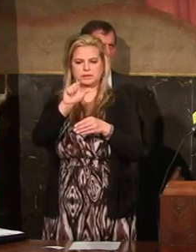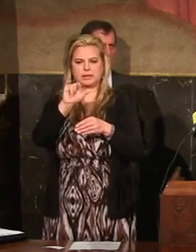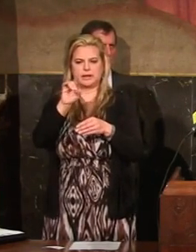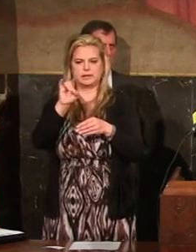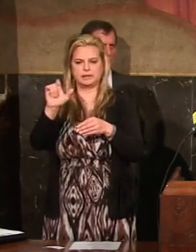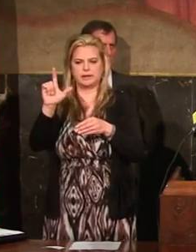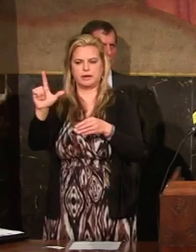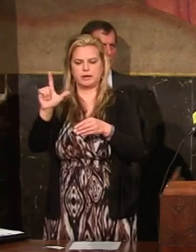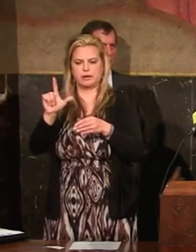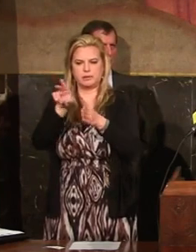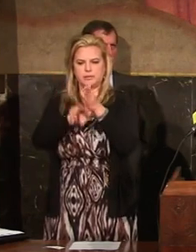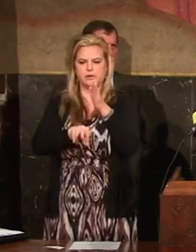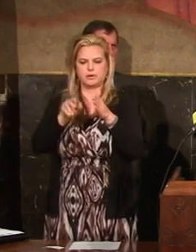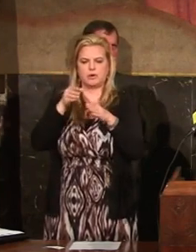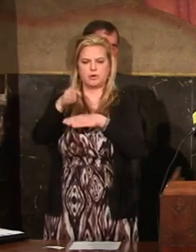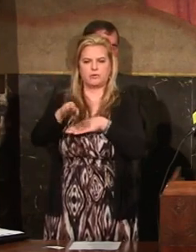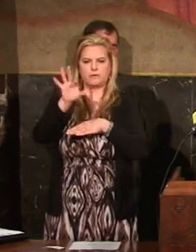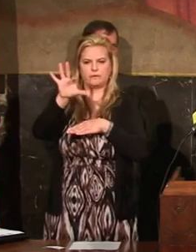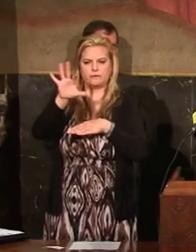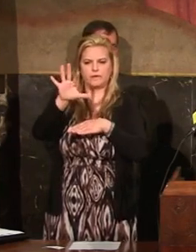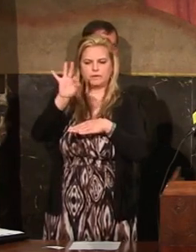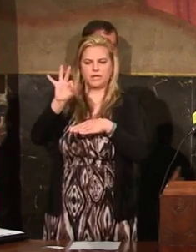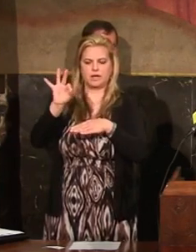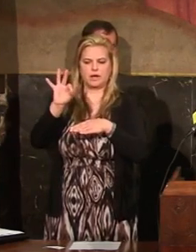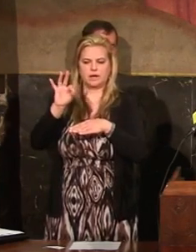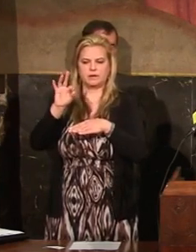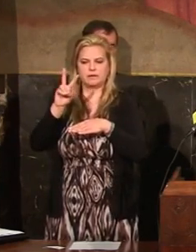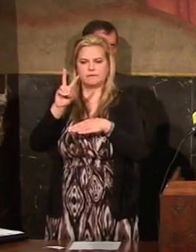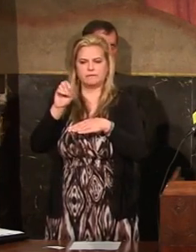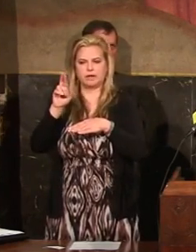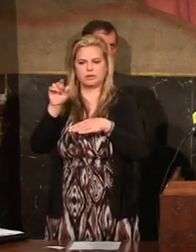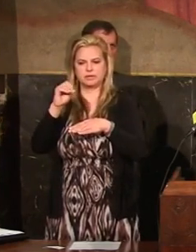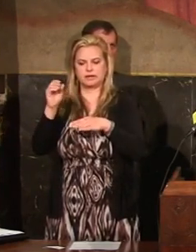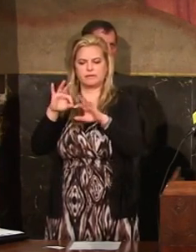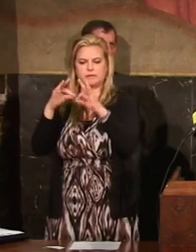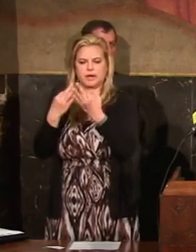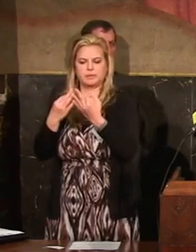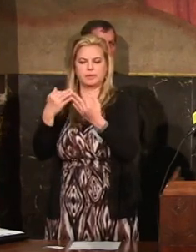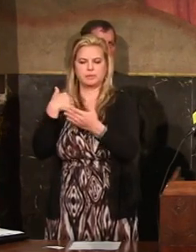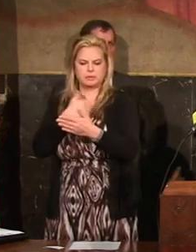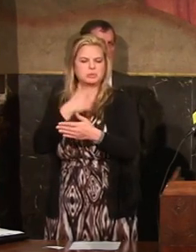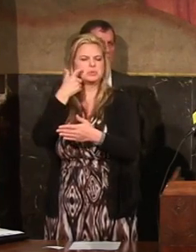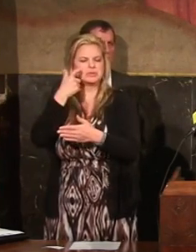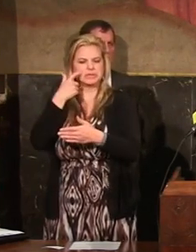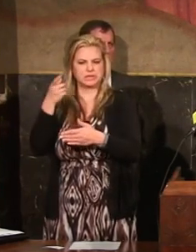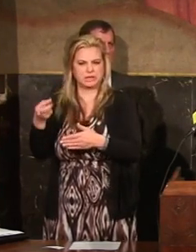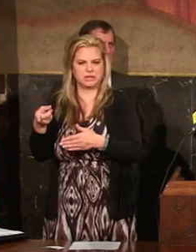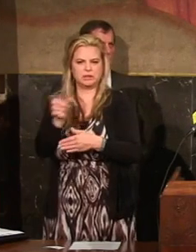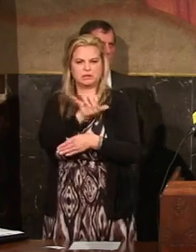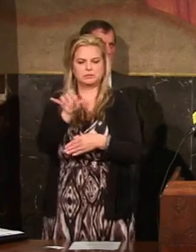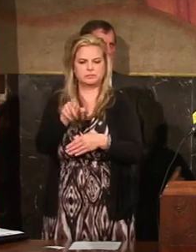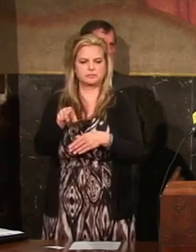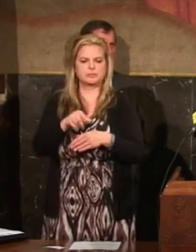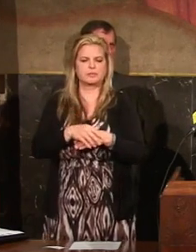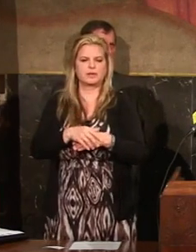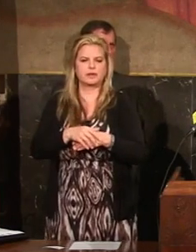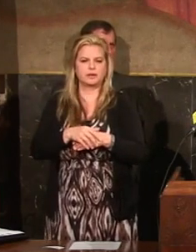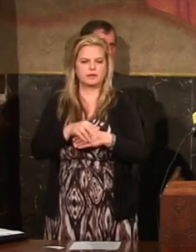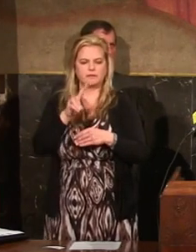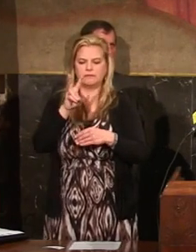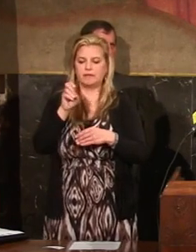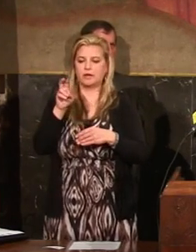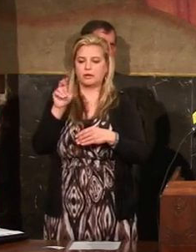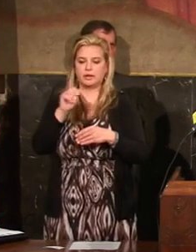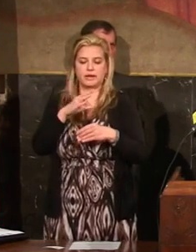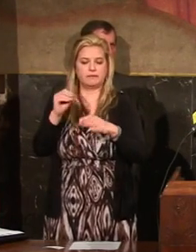buried over 59 veterans and family members also just recently. A veteran whose family could